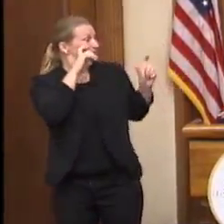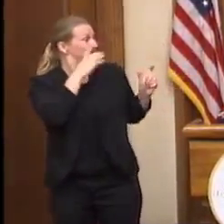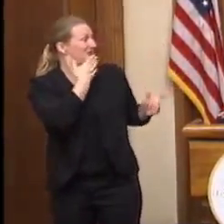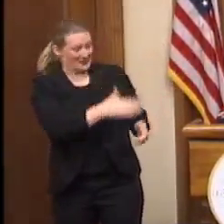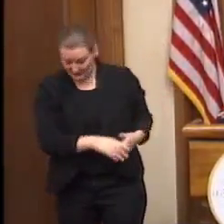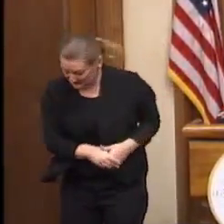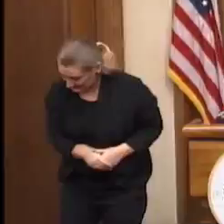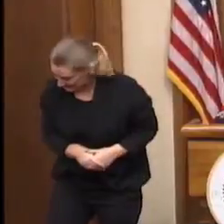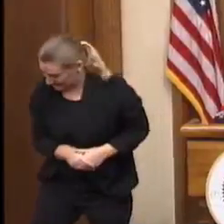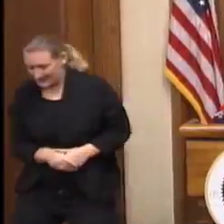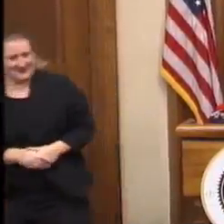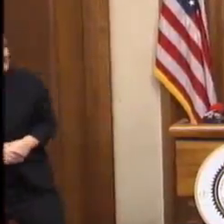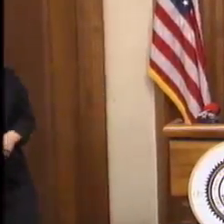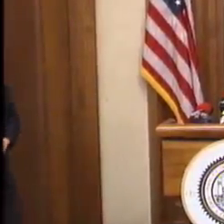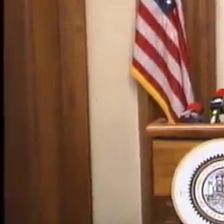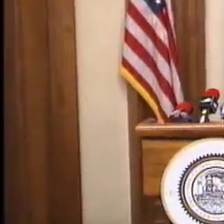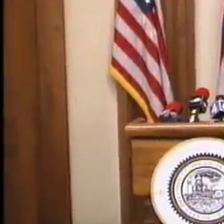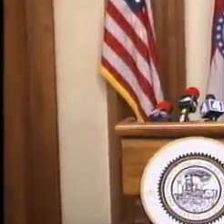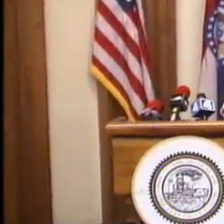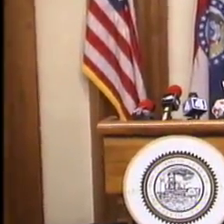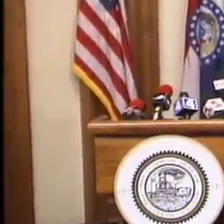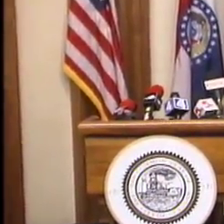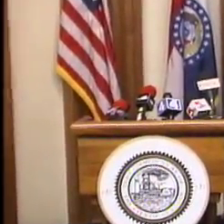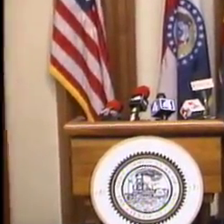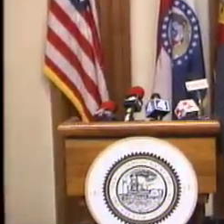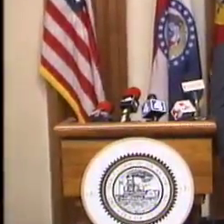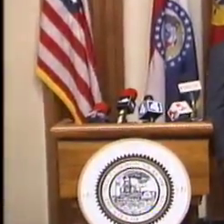you very I much. think we could do that. Sure. Thank you